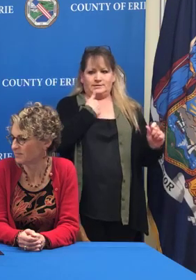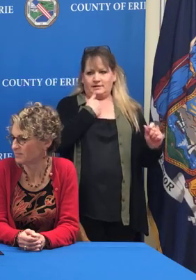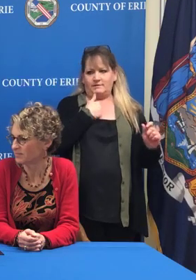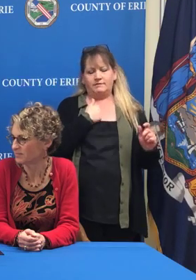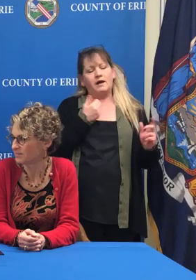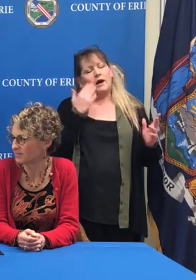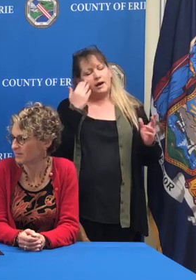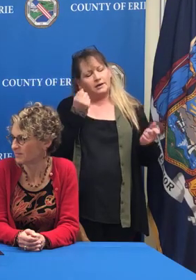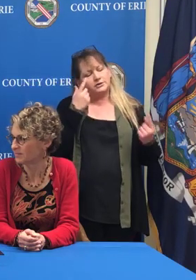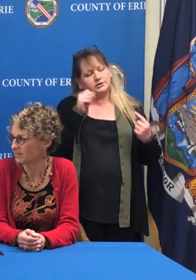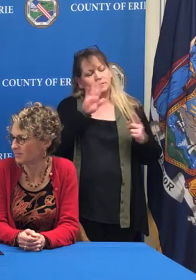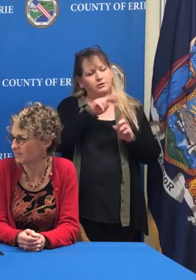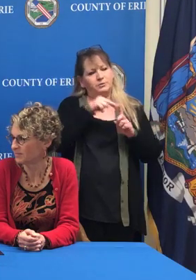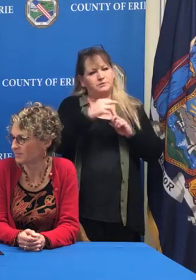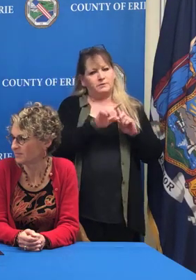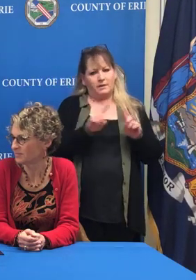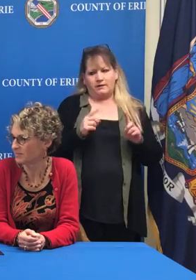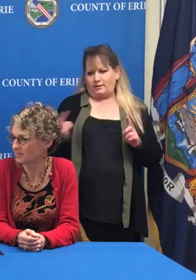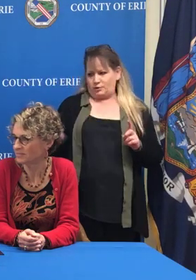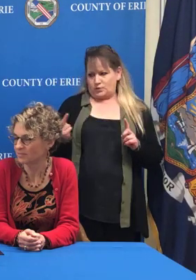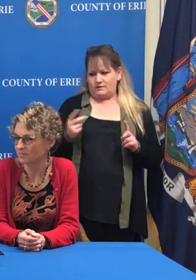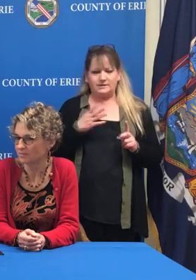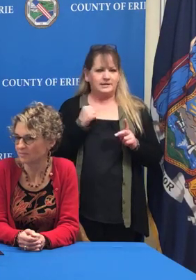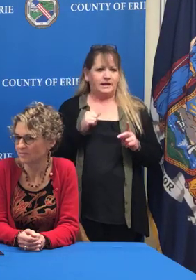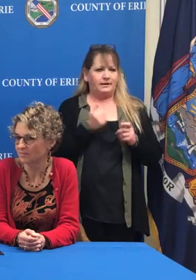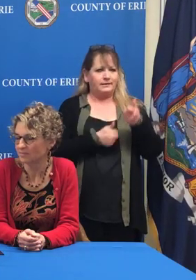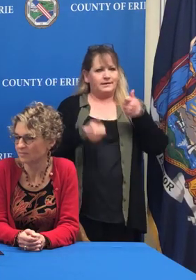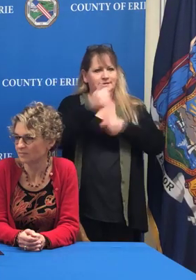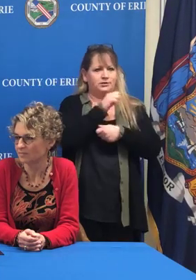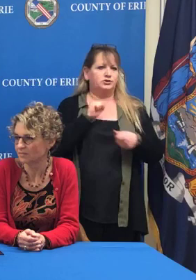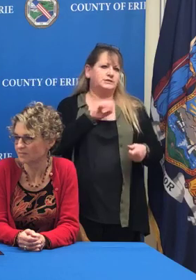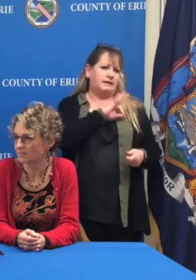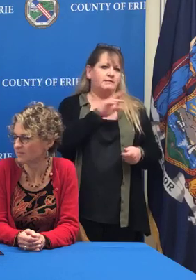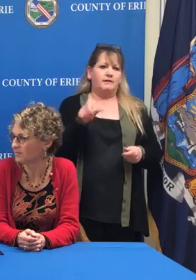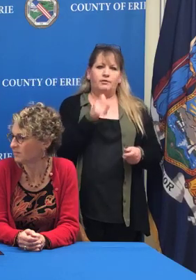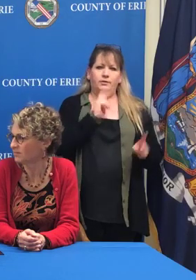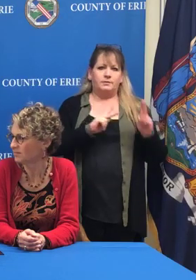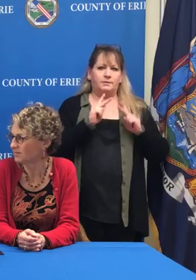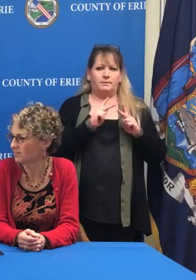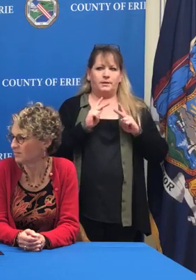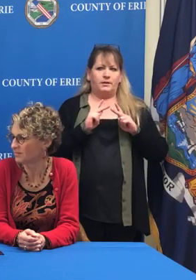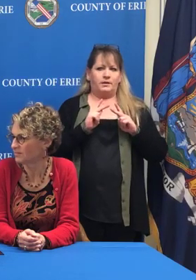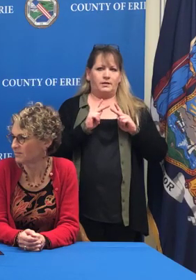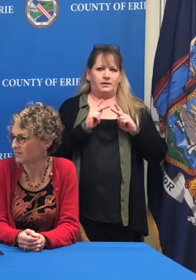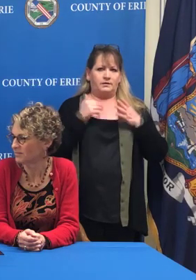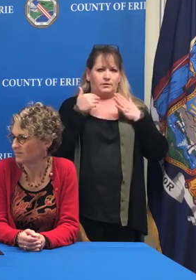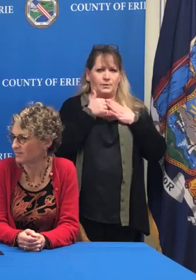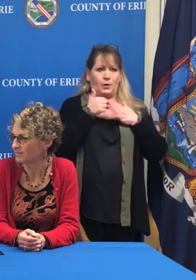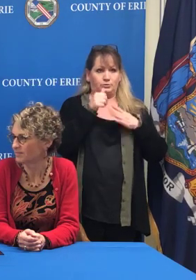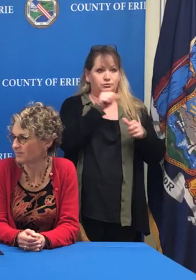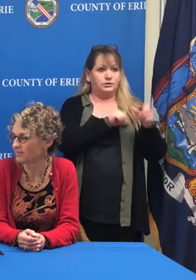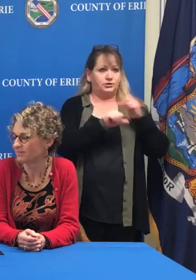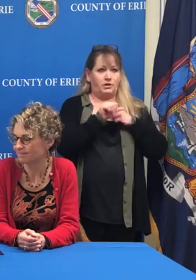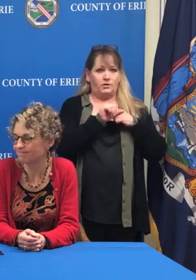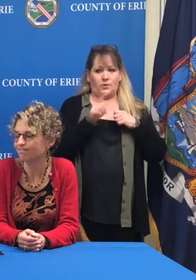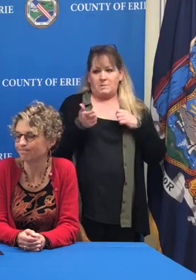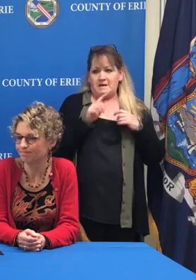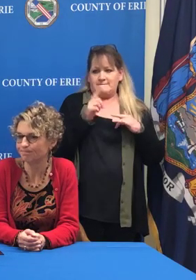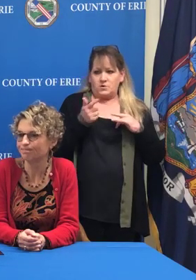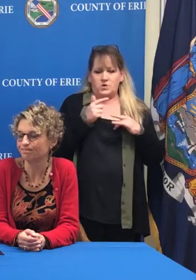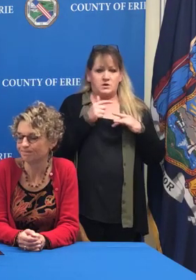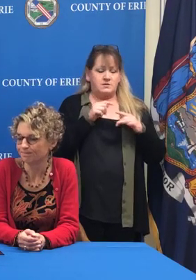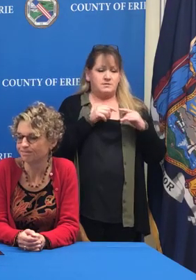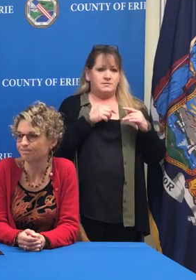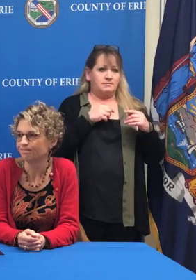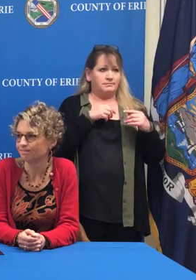to understand that the two of us, as well as our senior staff and others, have been very close contact, constantly going back and forth between